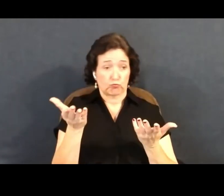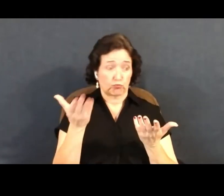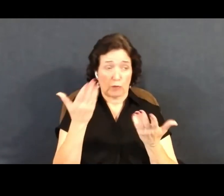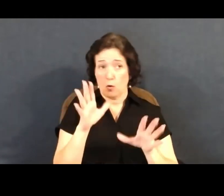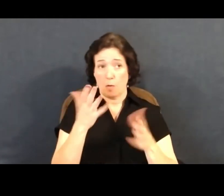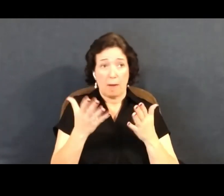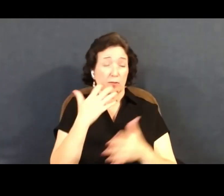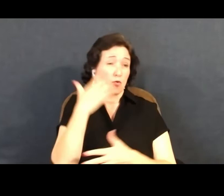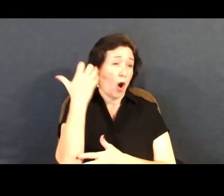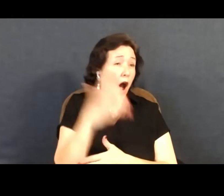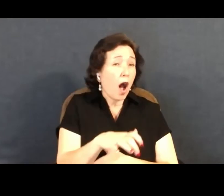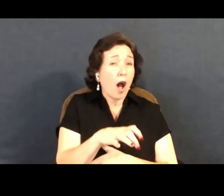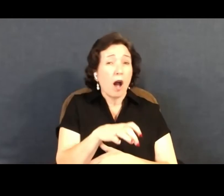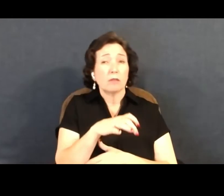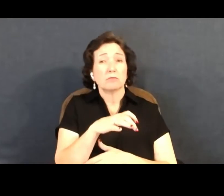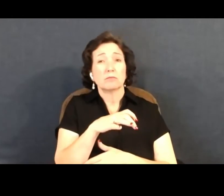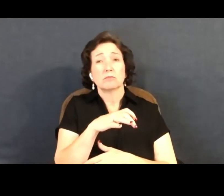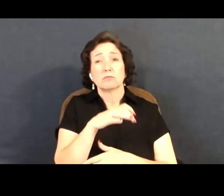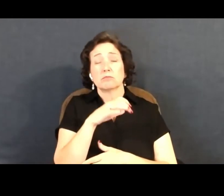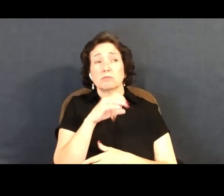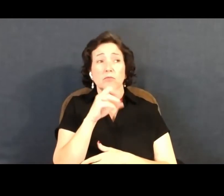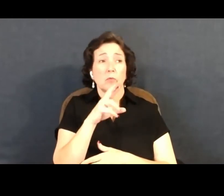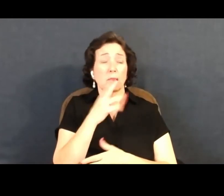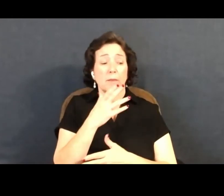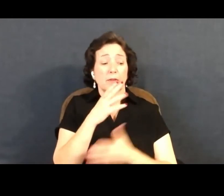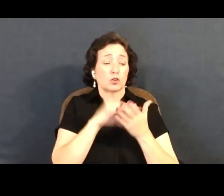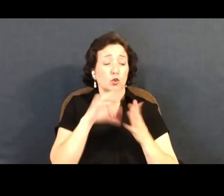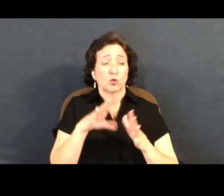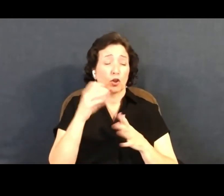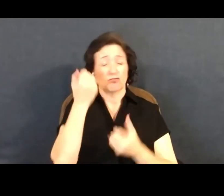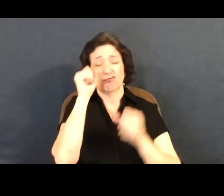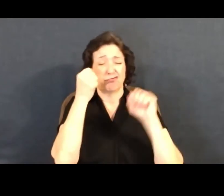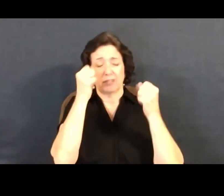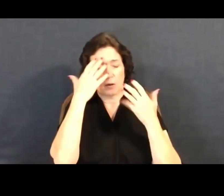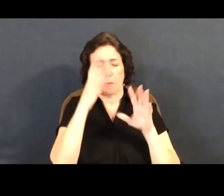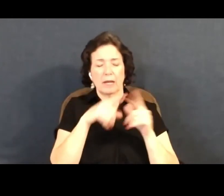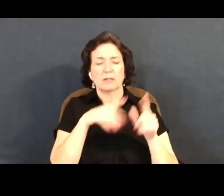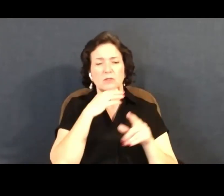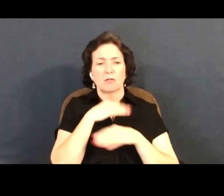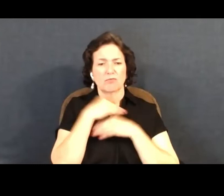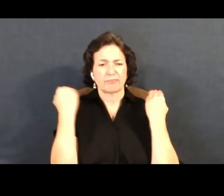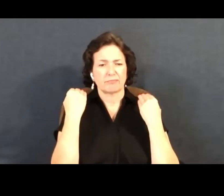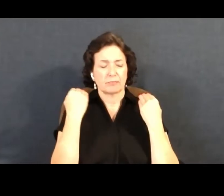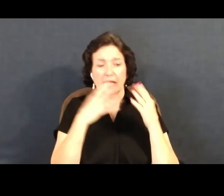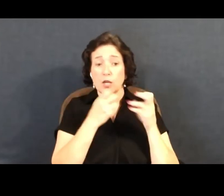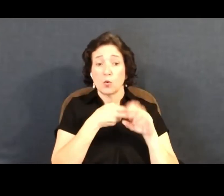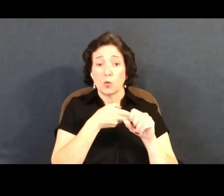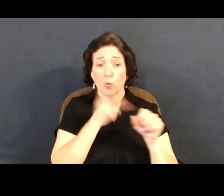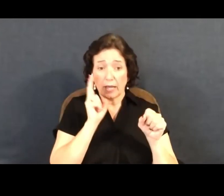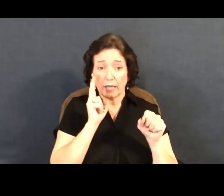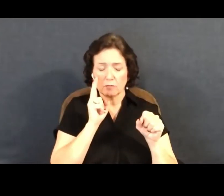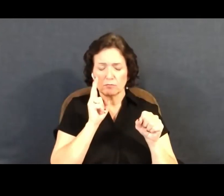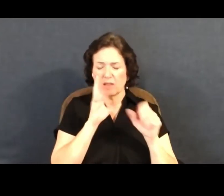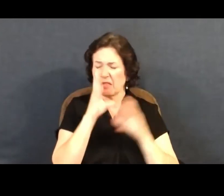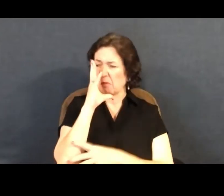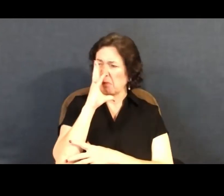hot, maybe the students were just a little too boisterous, but he had had enough and he quit. He walked out